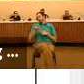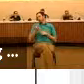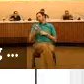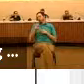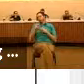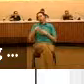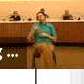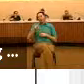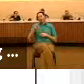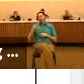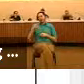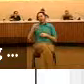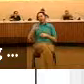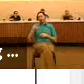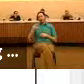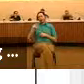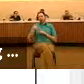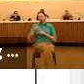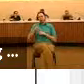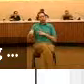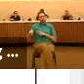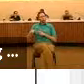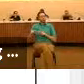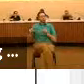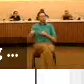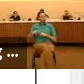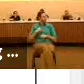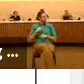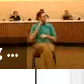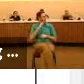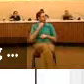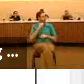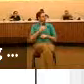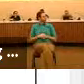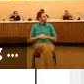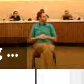Lehigh Ridge. Okay, thank you.